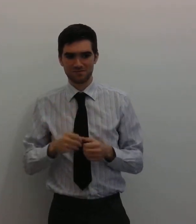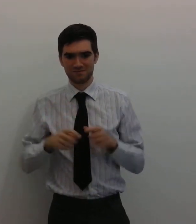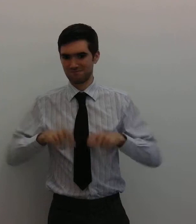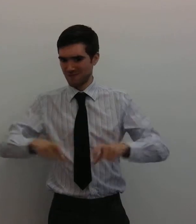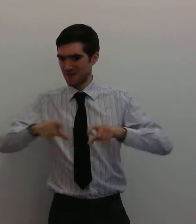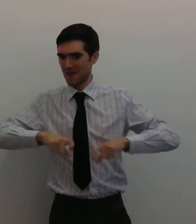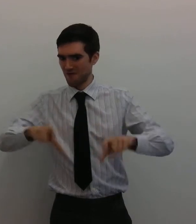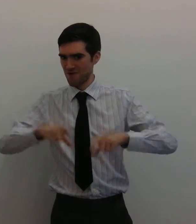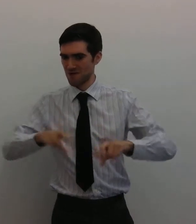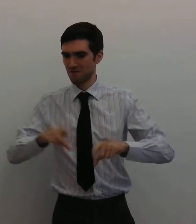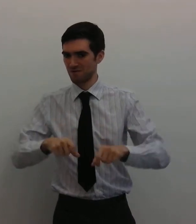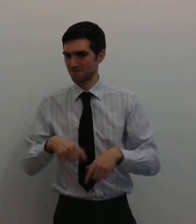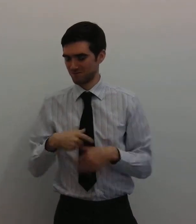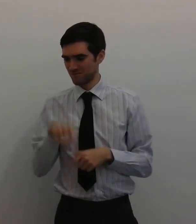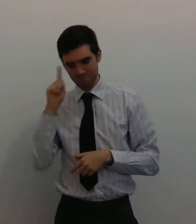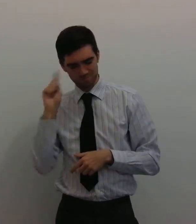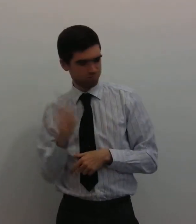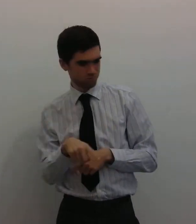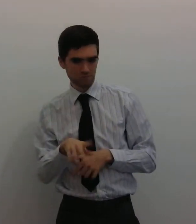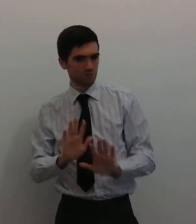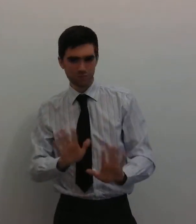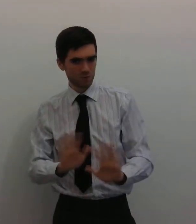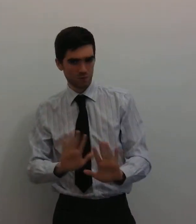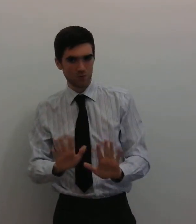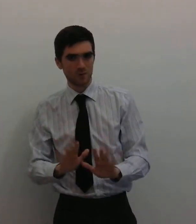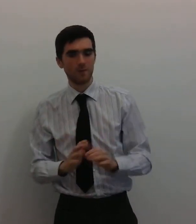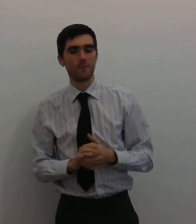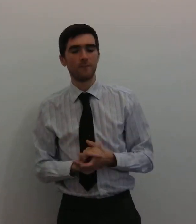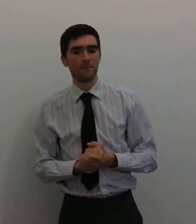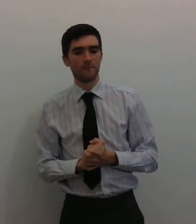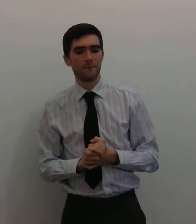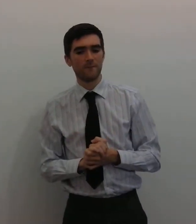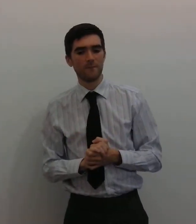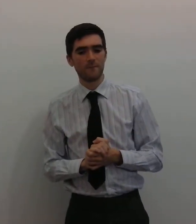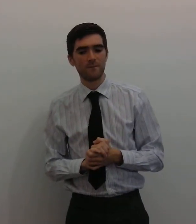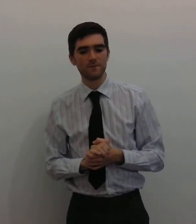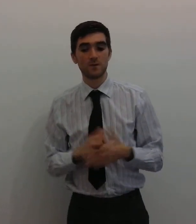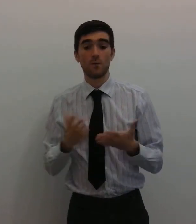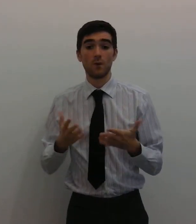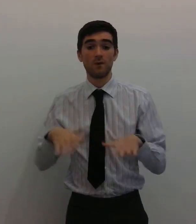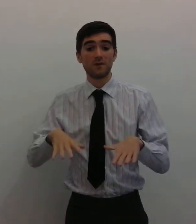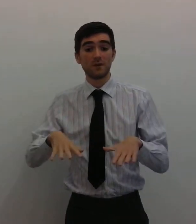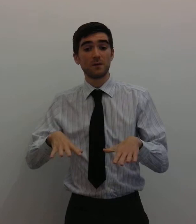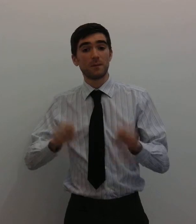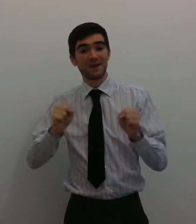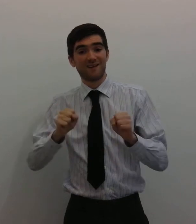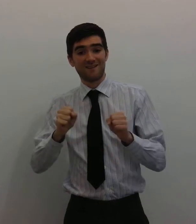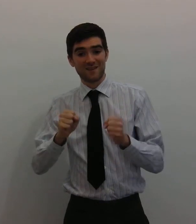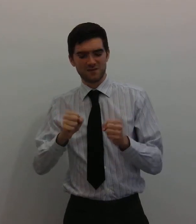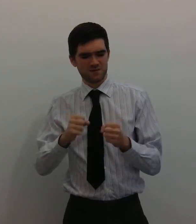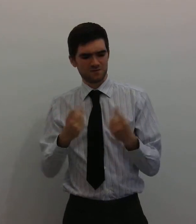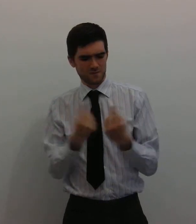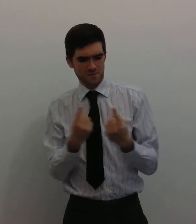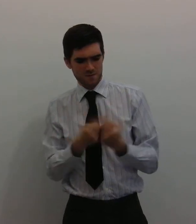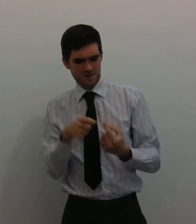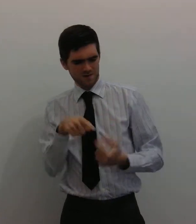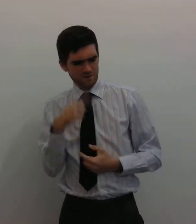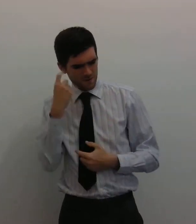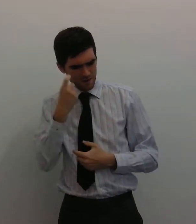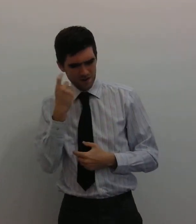end. So an example would be if at the beginning of a matter you thought we required